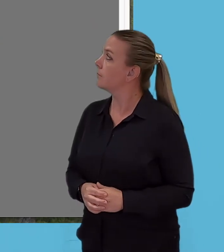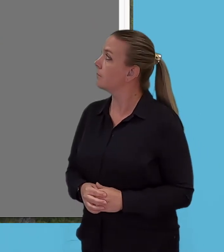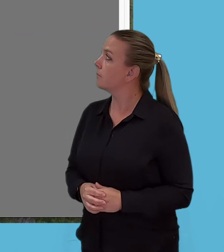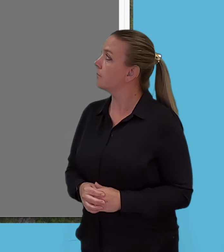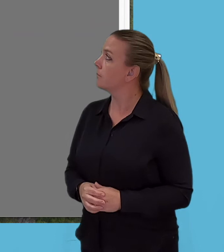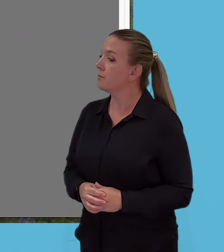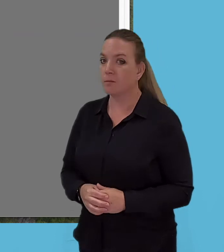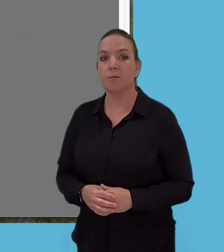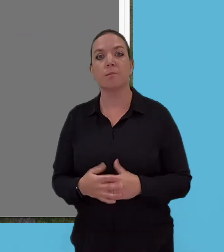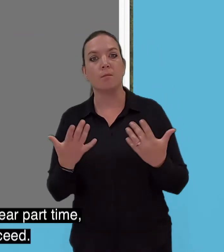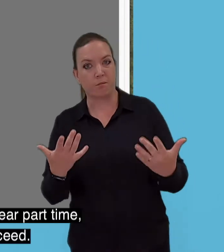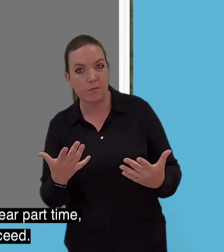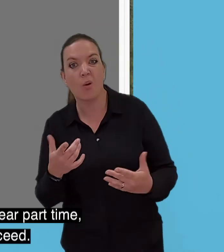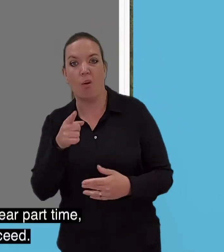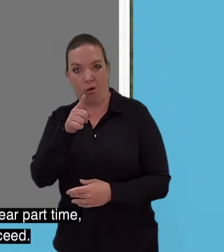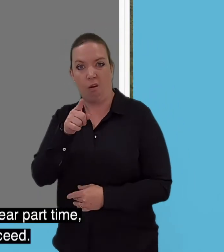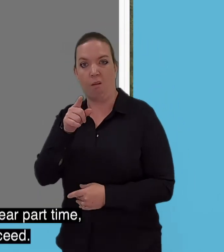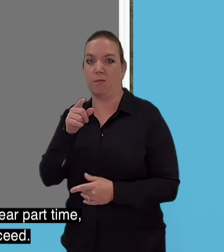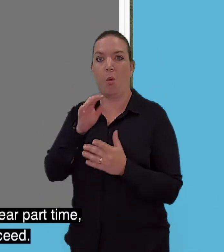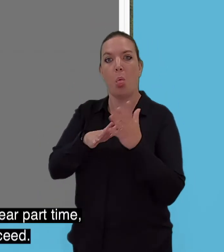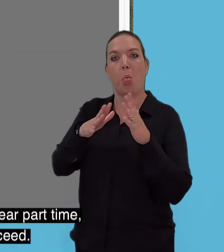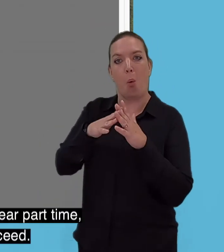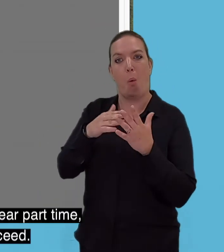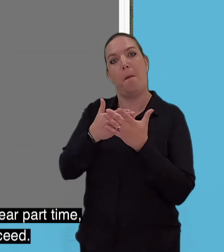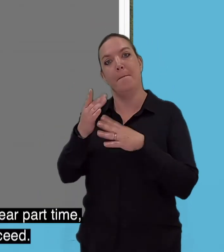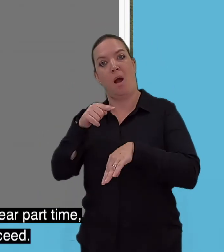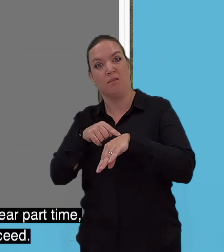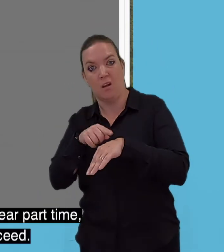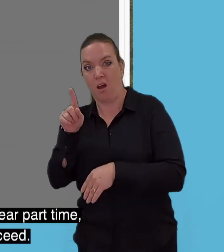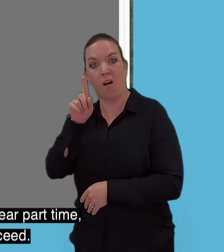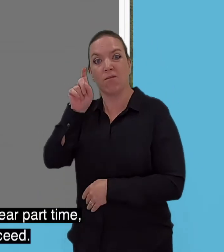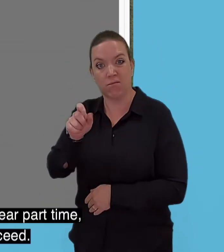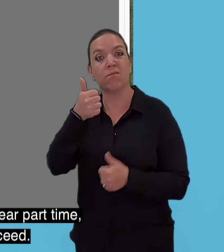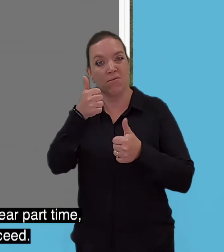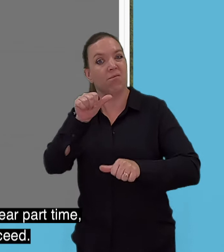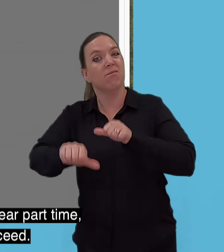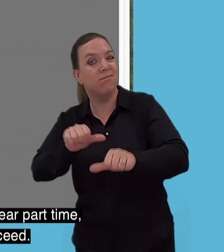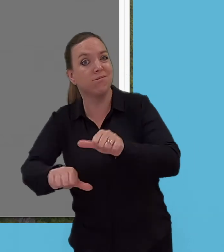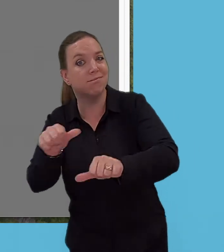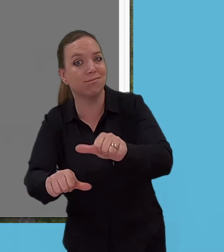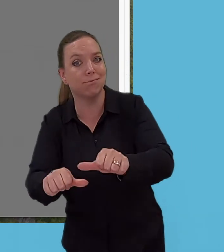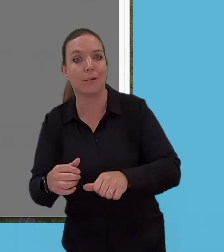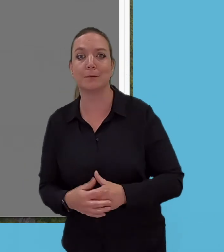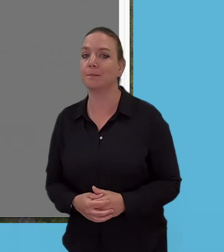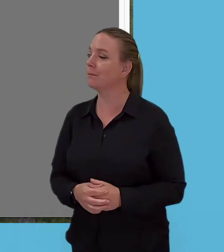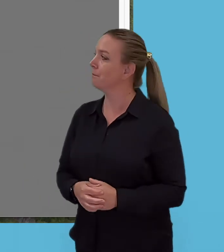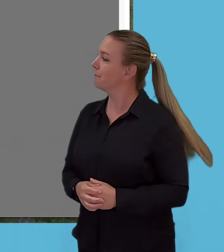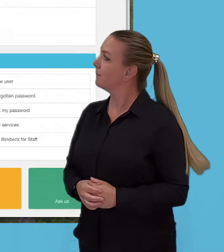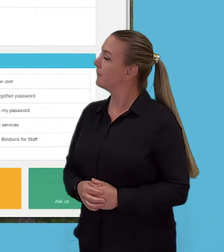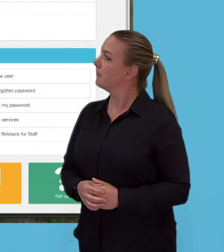So for this instance, we've got our Law 4-year part-time. We just need to press Proceed.